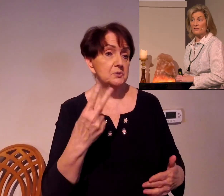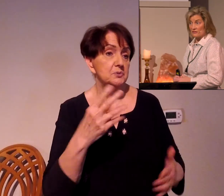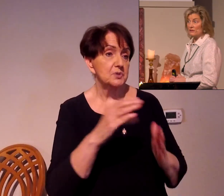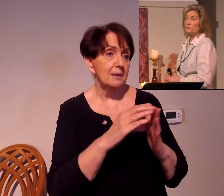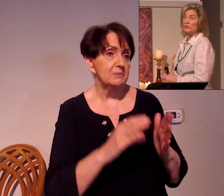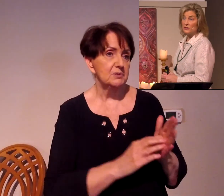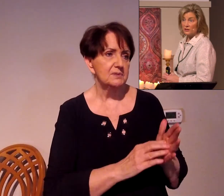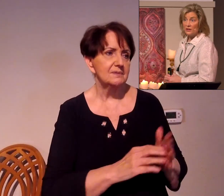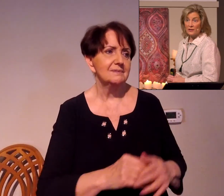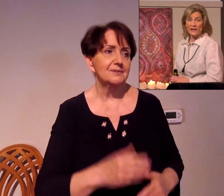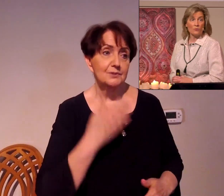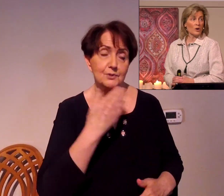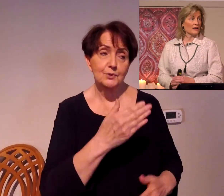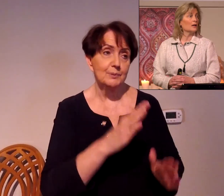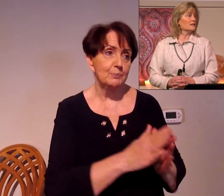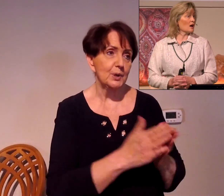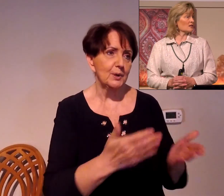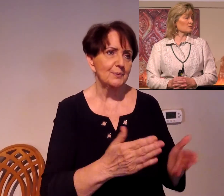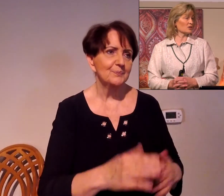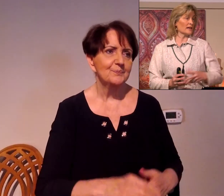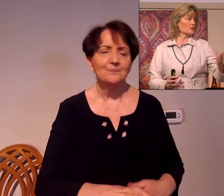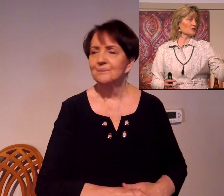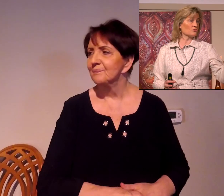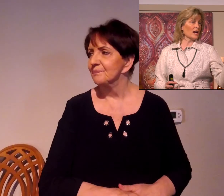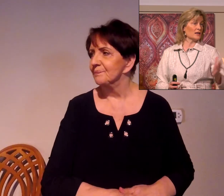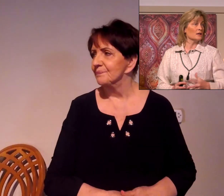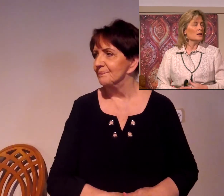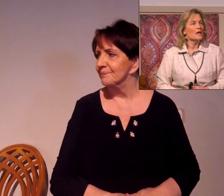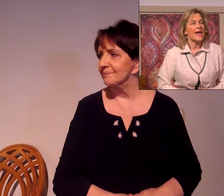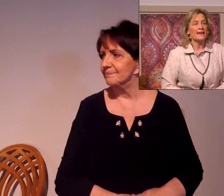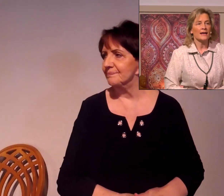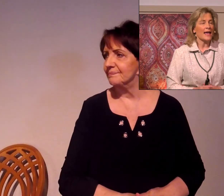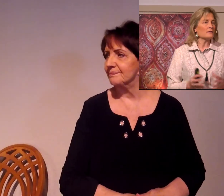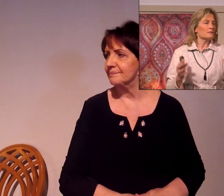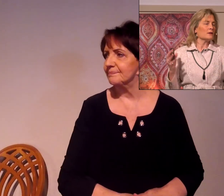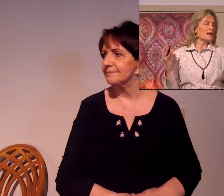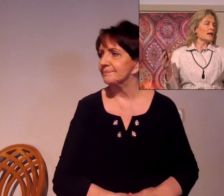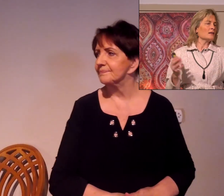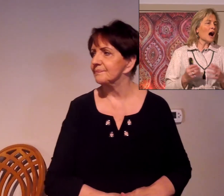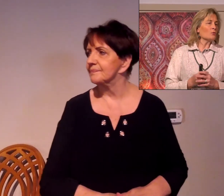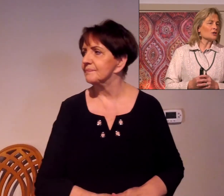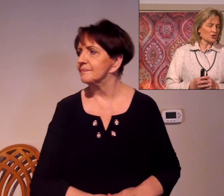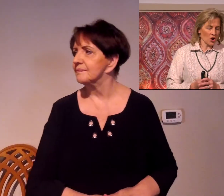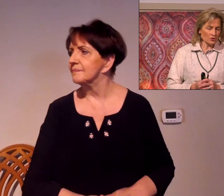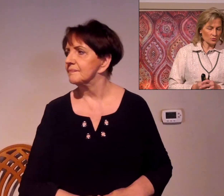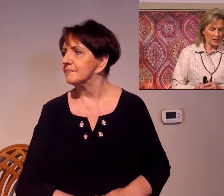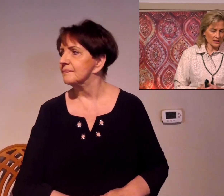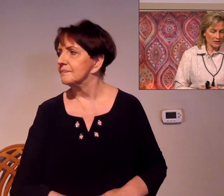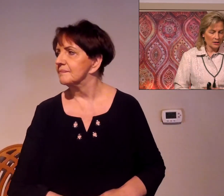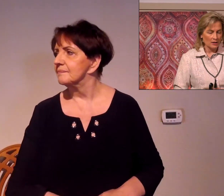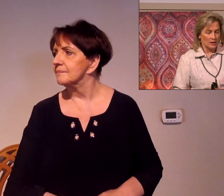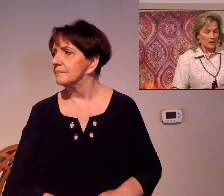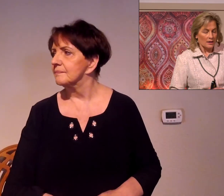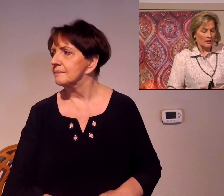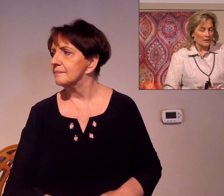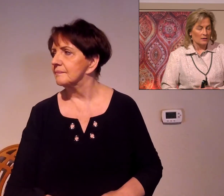for this. It's a good book. I can't wait. It's awesome. Somebody else has read it. And I want us all to read